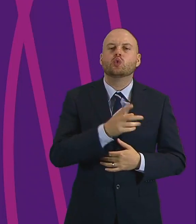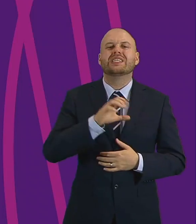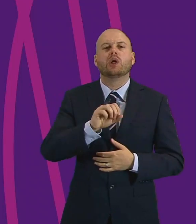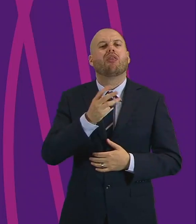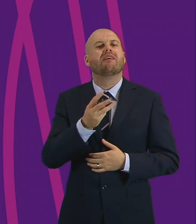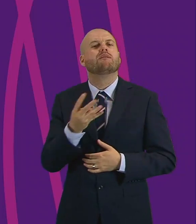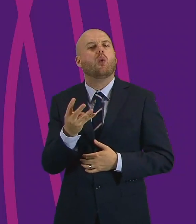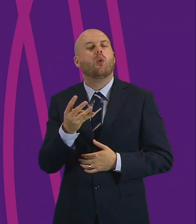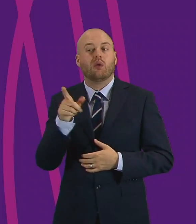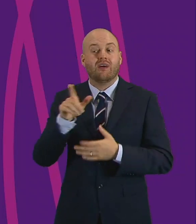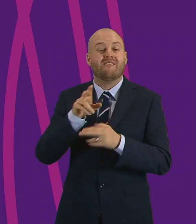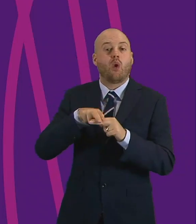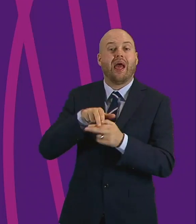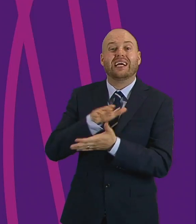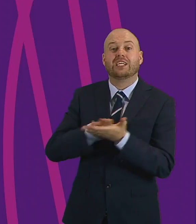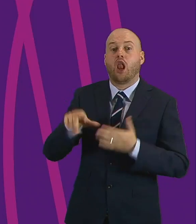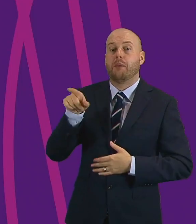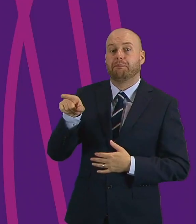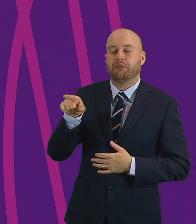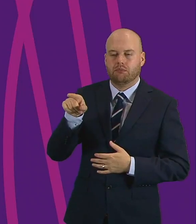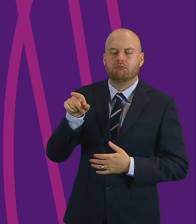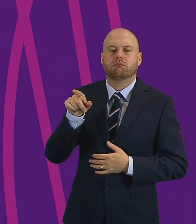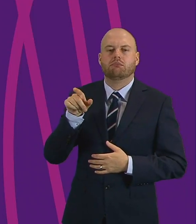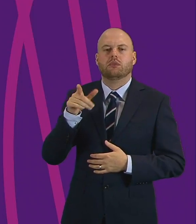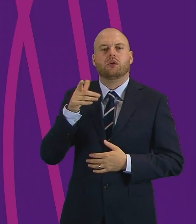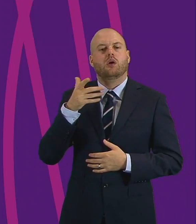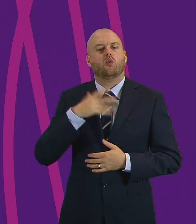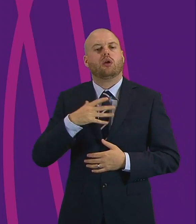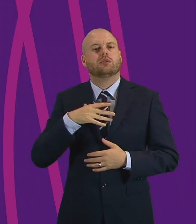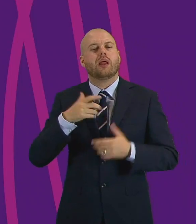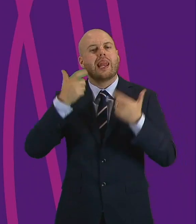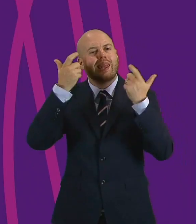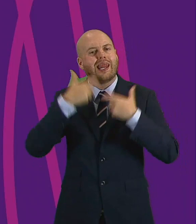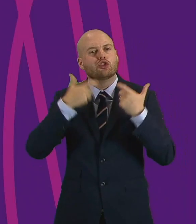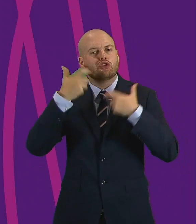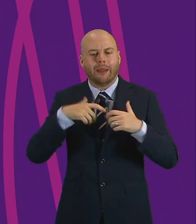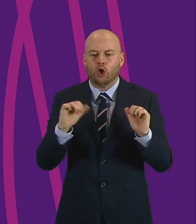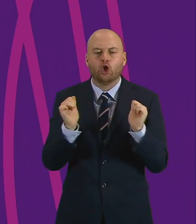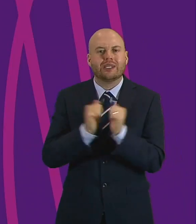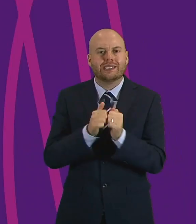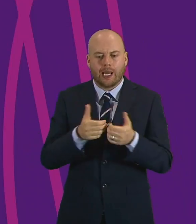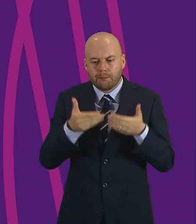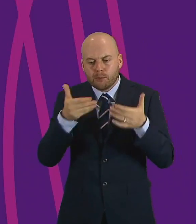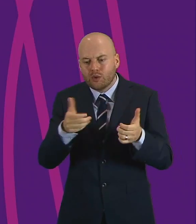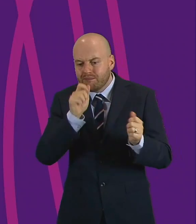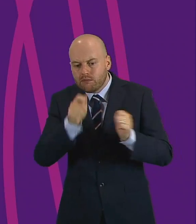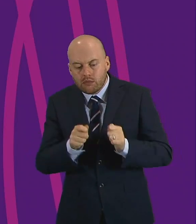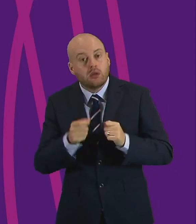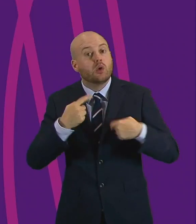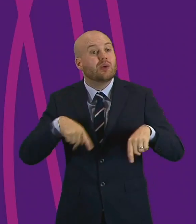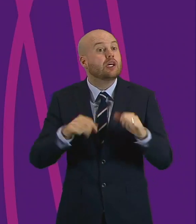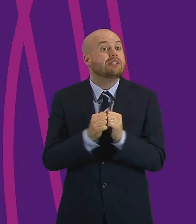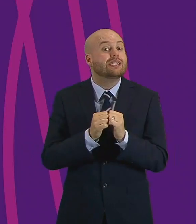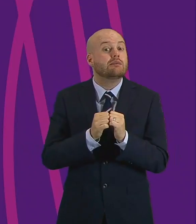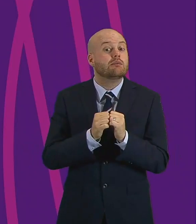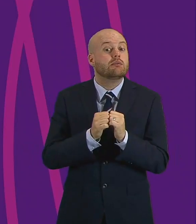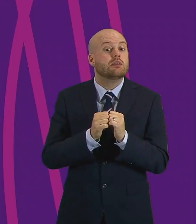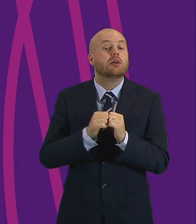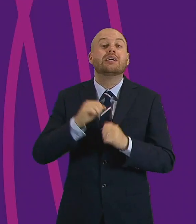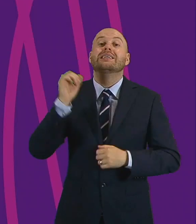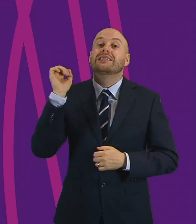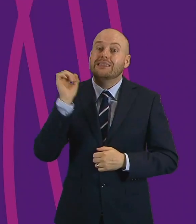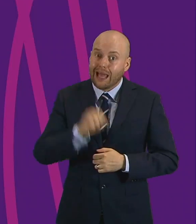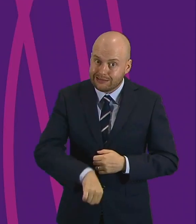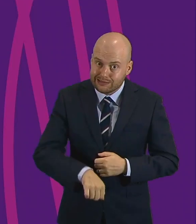22034 in the name of Fiona Hislop on legislative consent motion corporate insolvency and governance bill be agreed. Are we all agreed? Yes. We